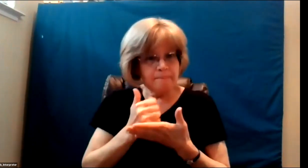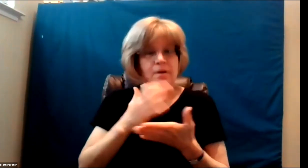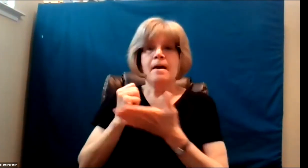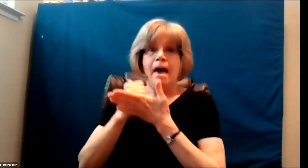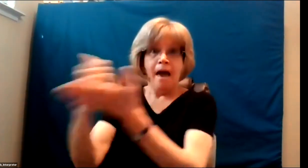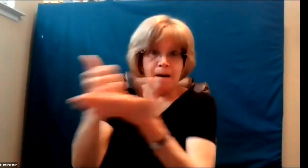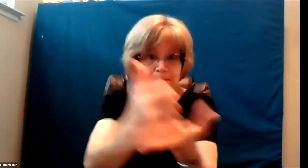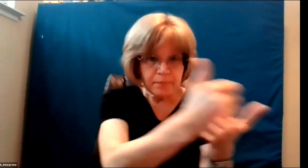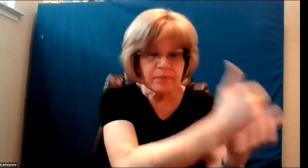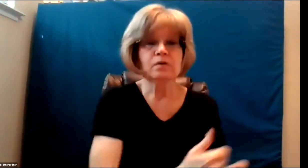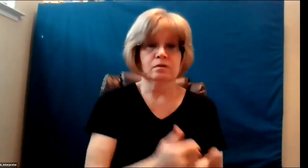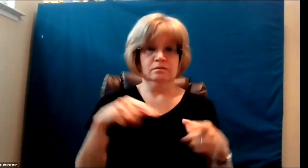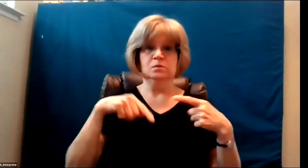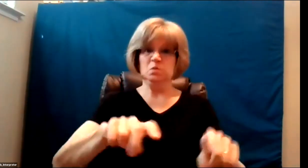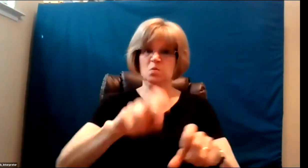in difficult times.